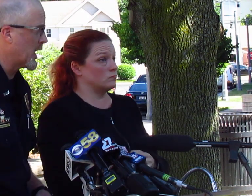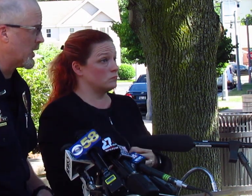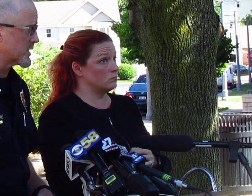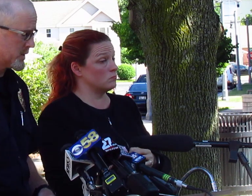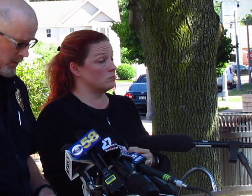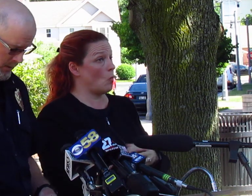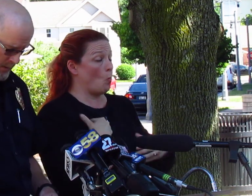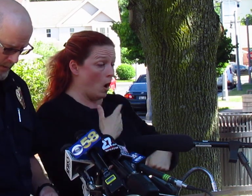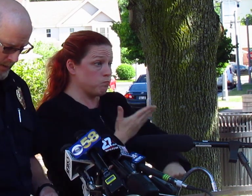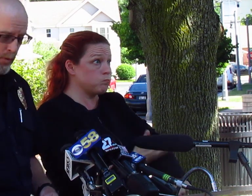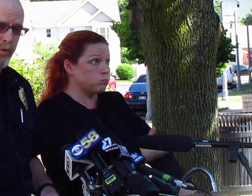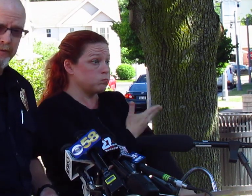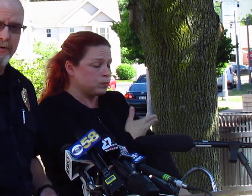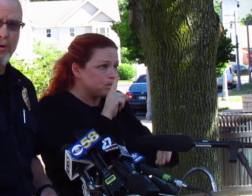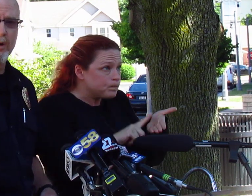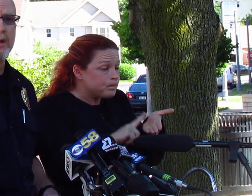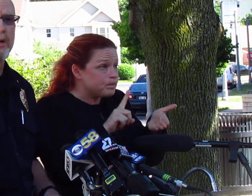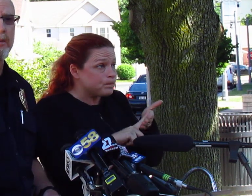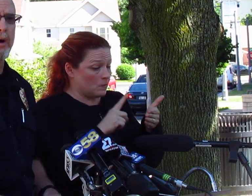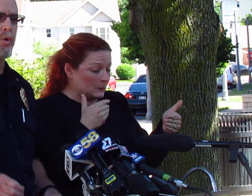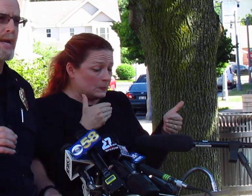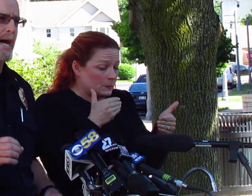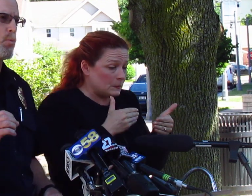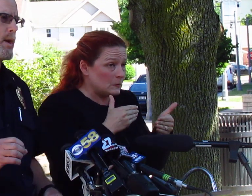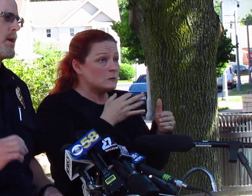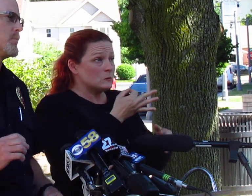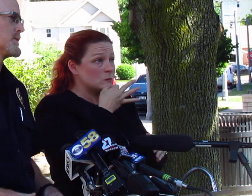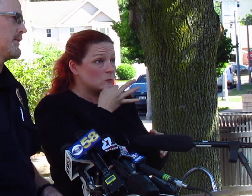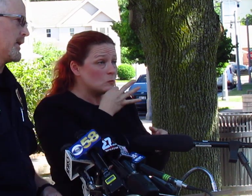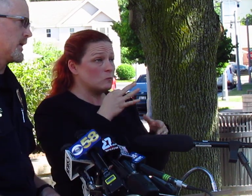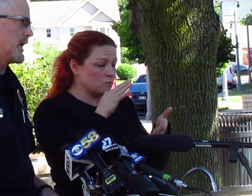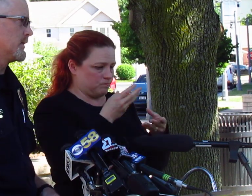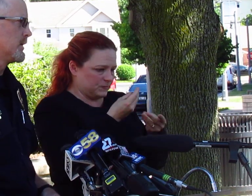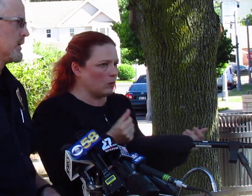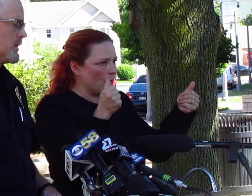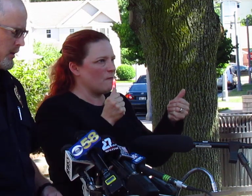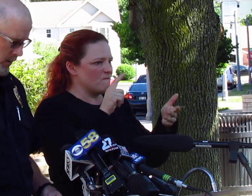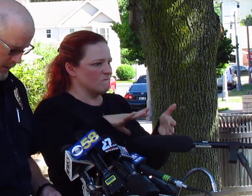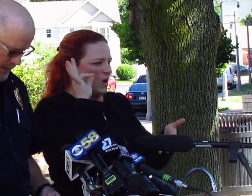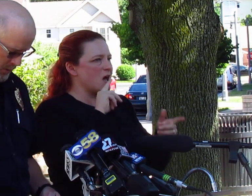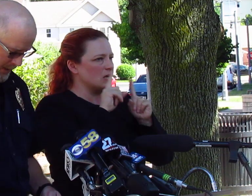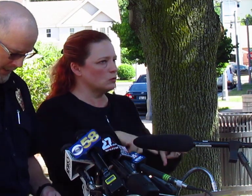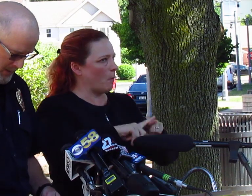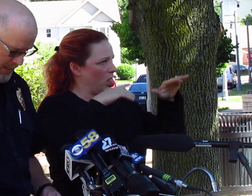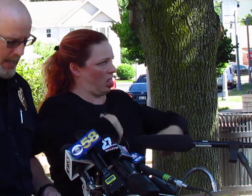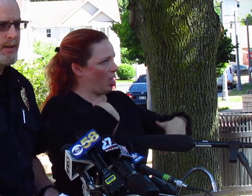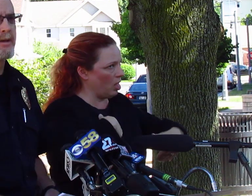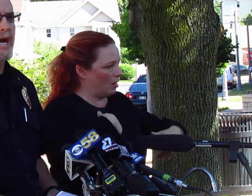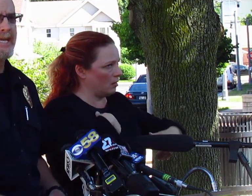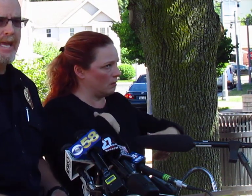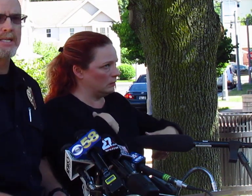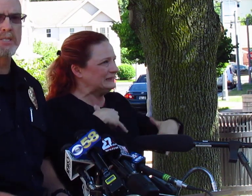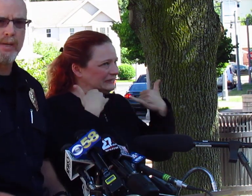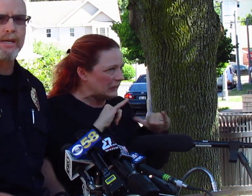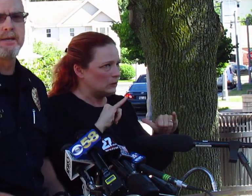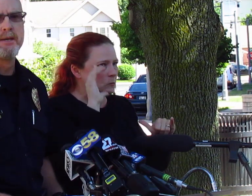of progress, and we're moving forward, but we're not 100% there yet. All right, so because of that,